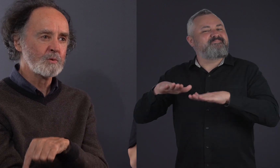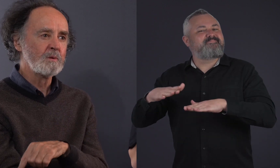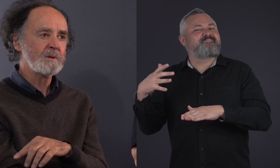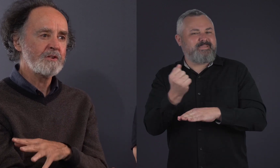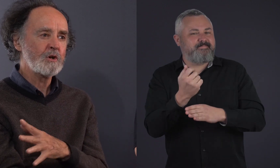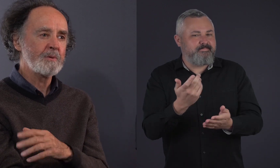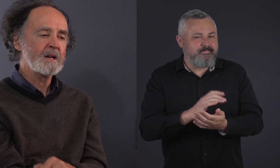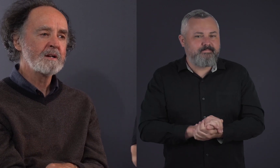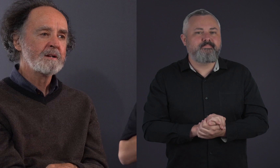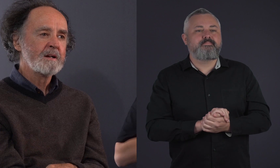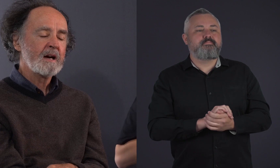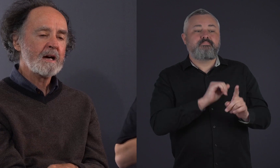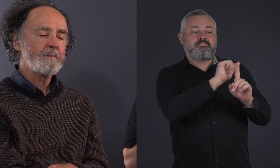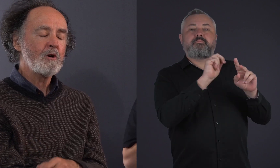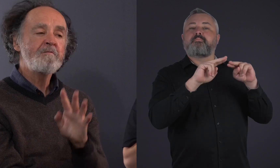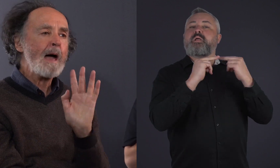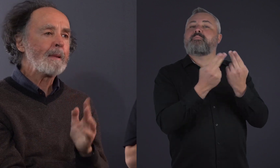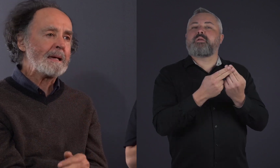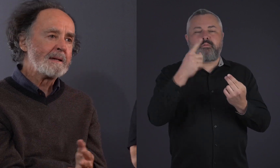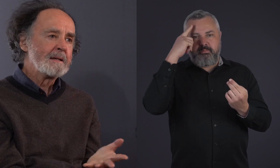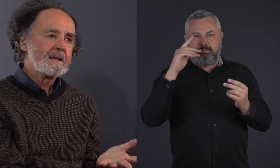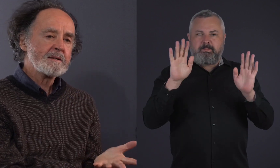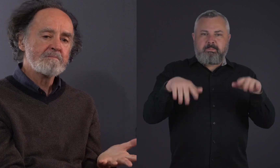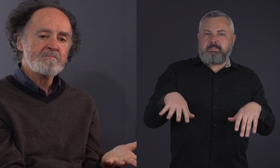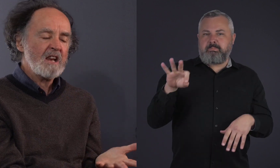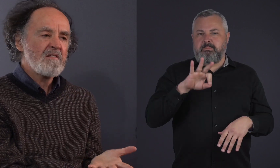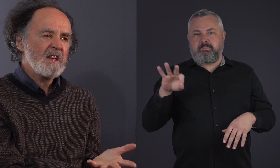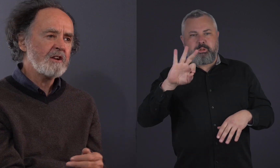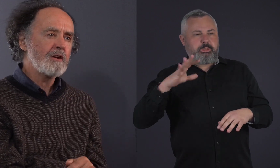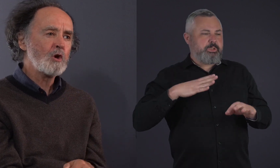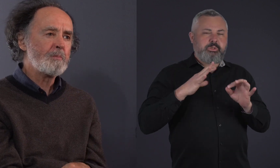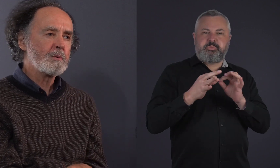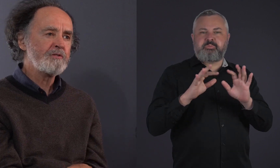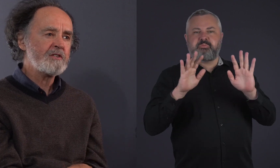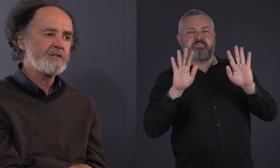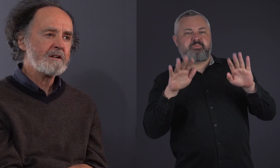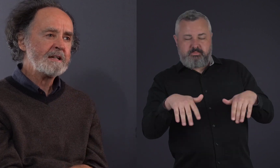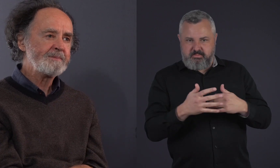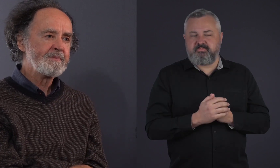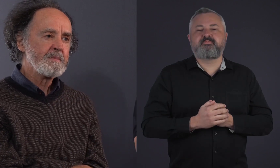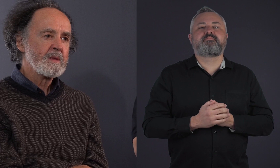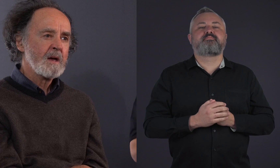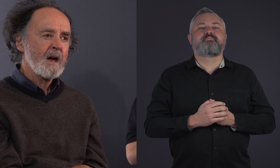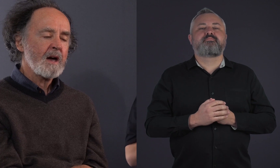school interpreting. Her family didn't think an interpreter was necessary,